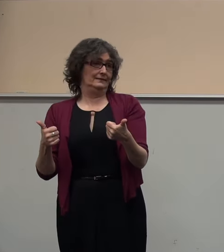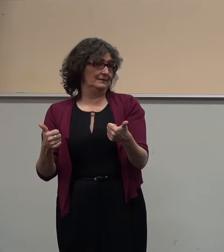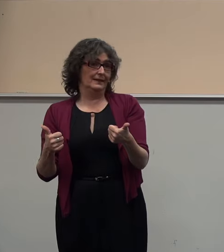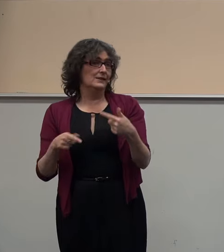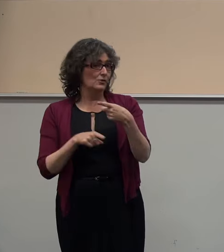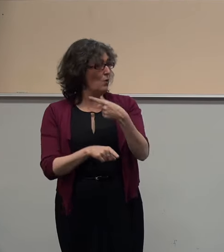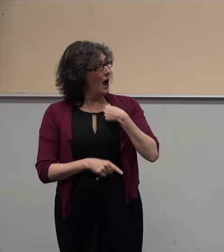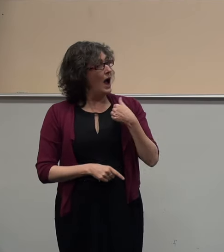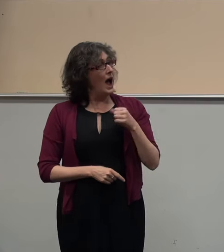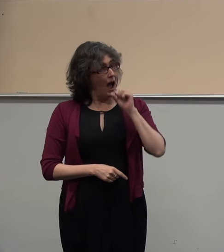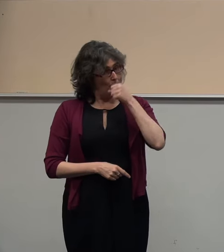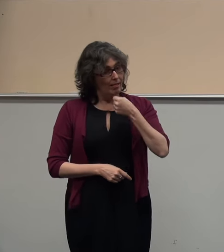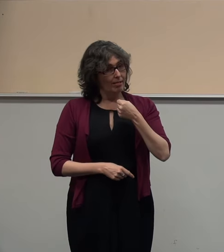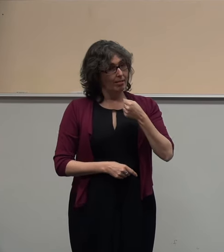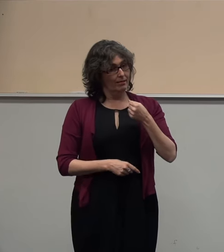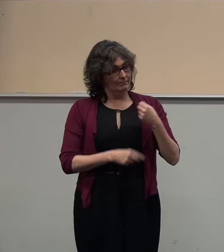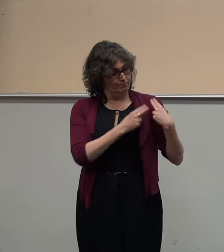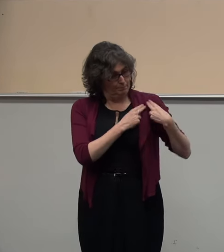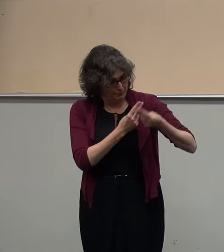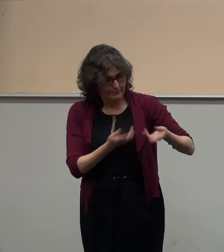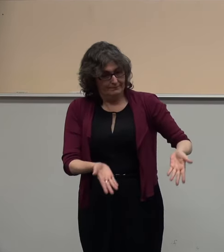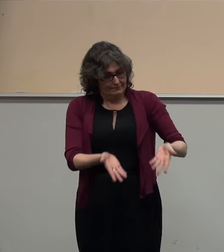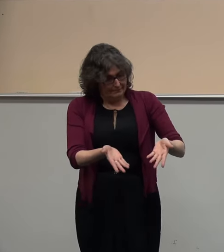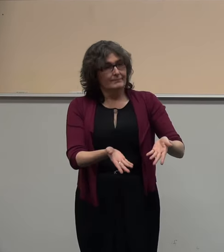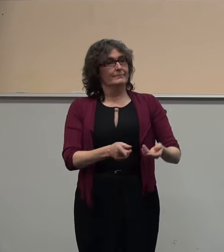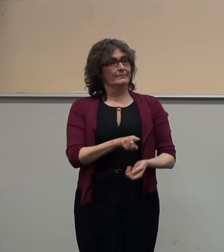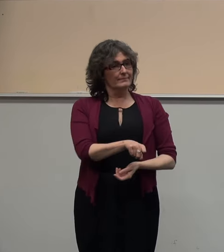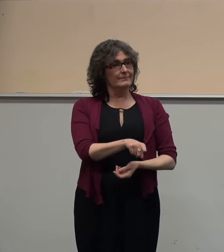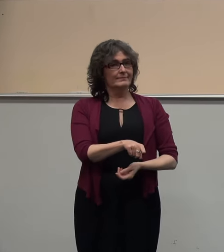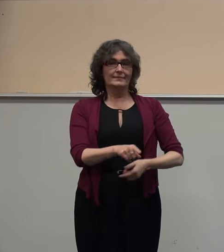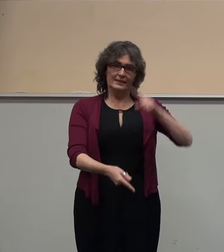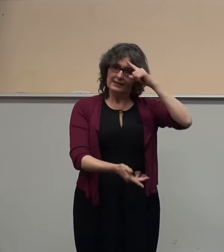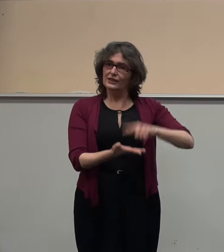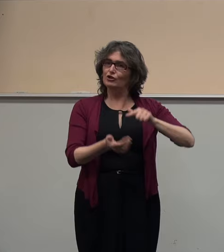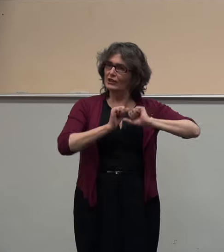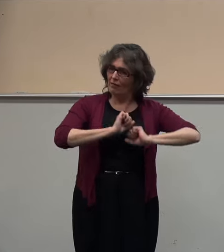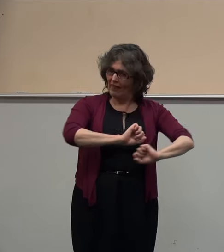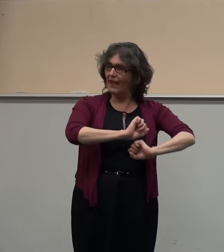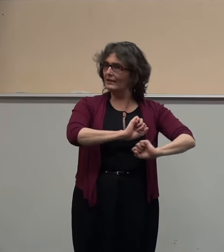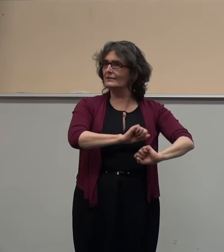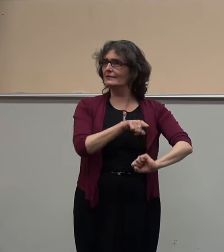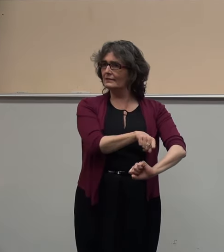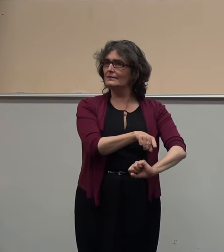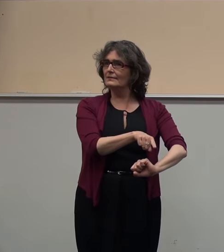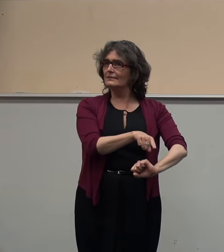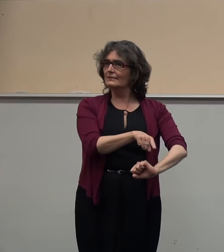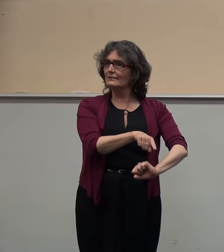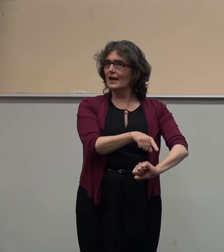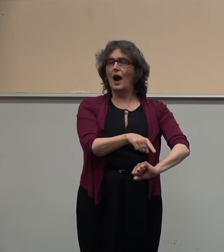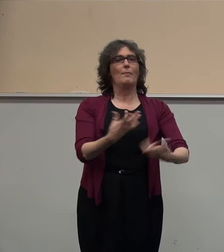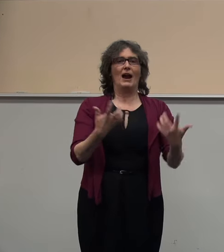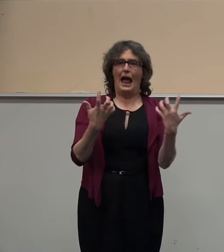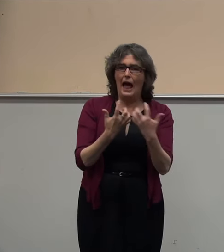in the room taking ownership and making decisions about what is communicated to the audience and how it's communicated to the